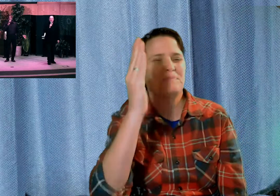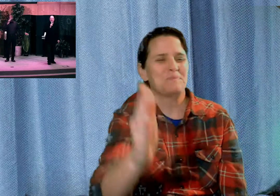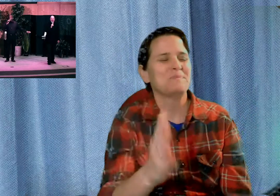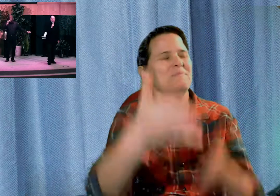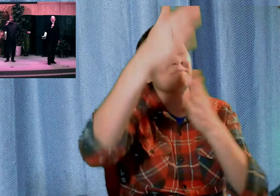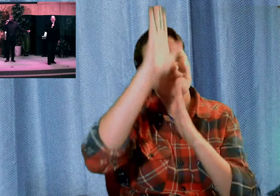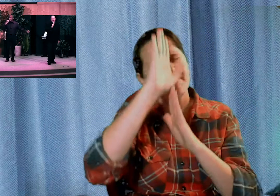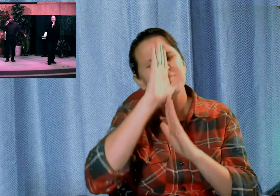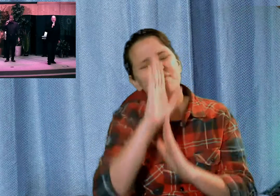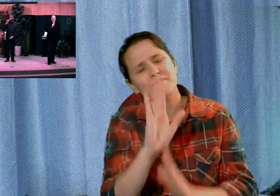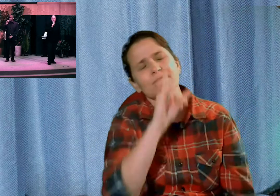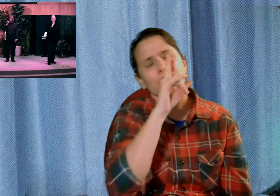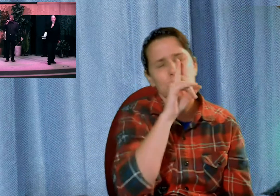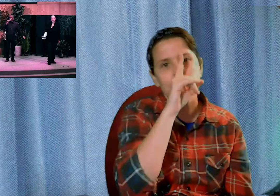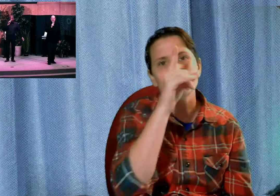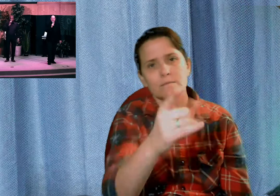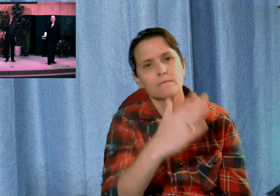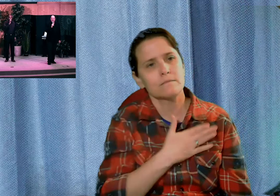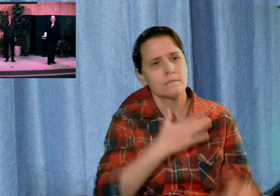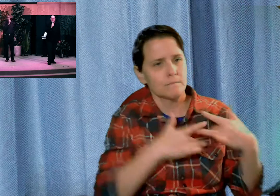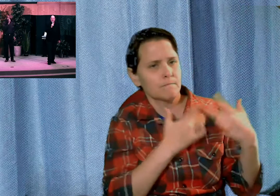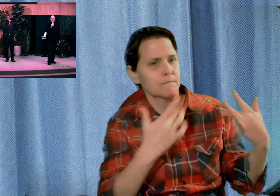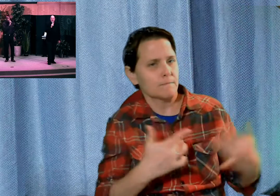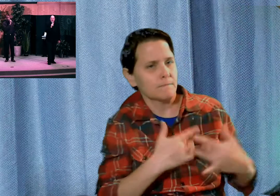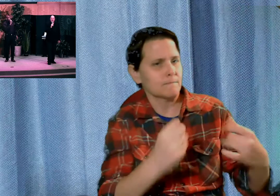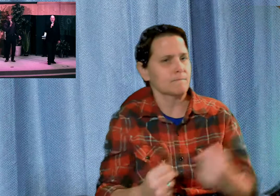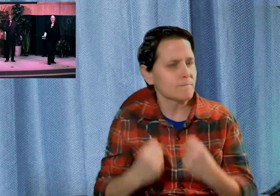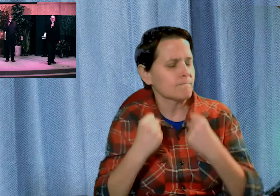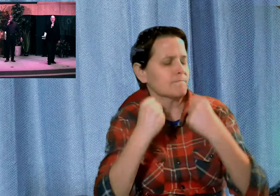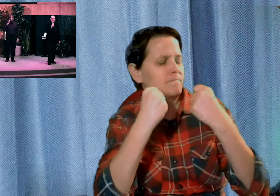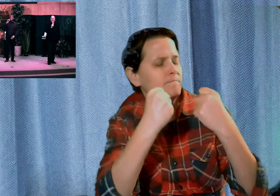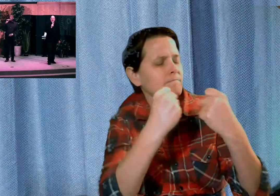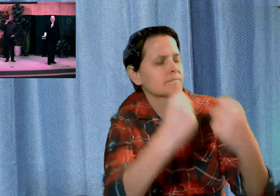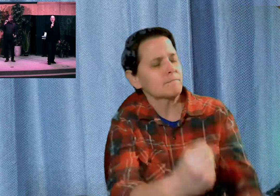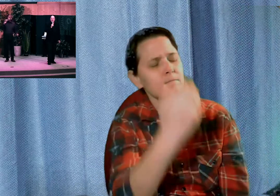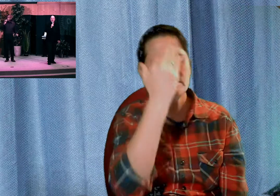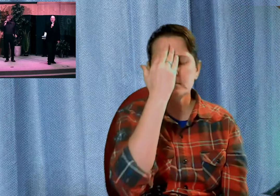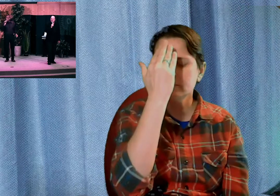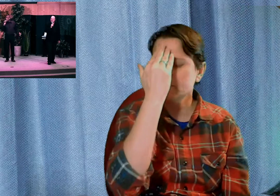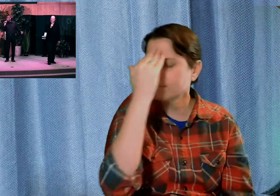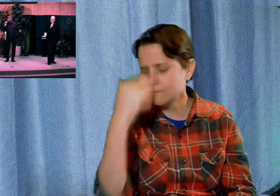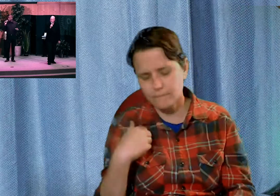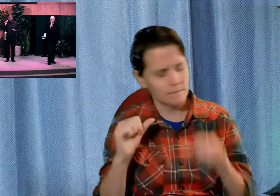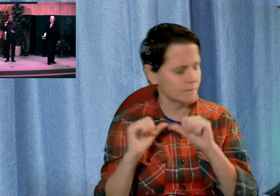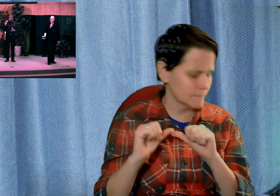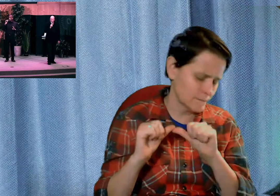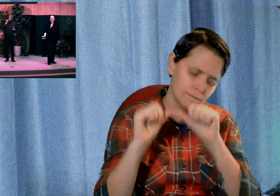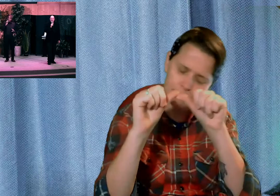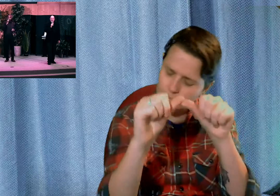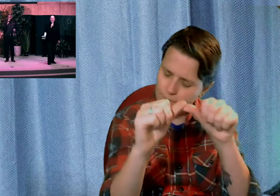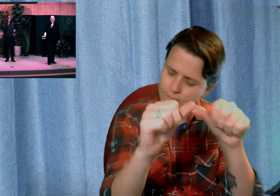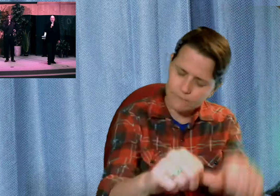God is my strength. Yes, He is. The strength of my heart. I know it will be